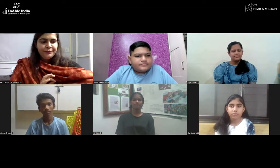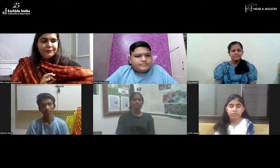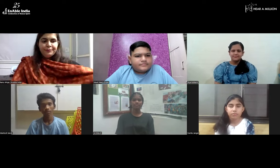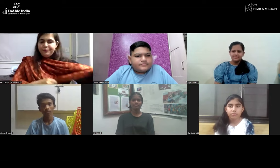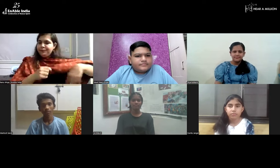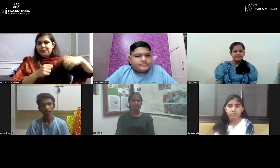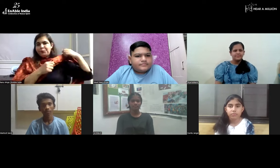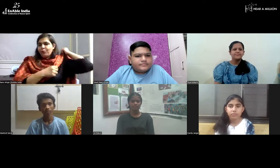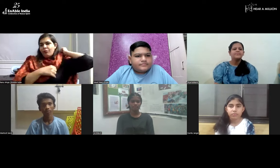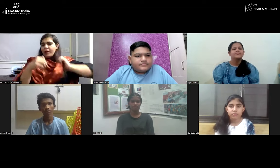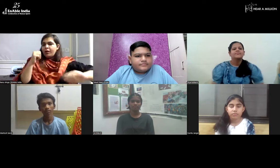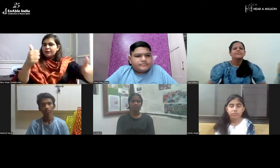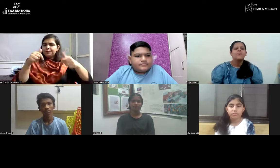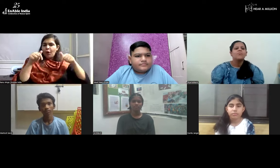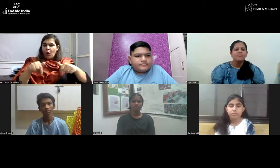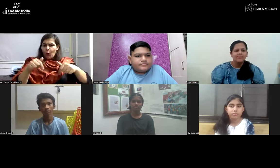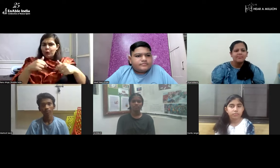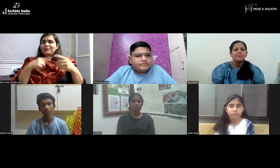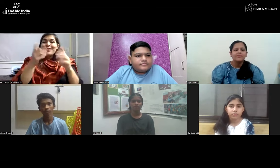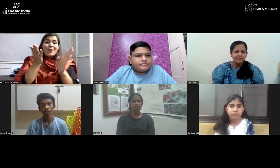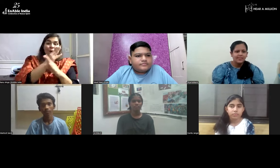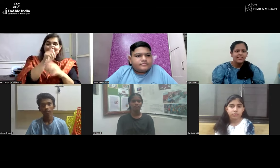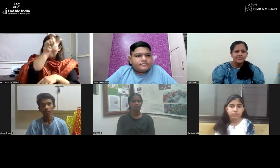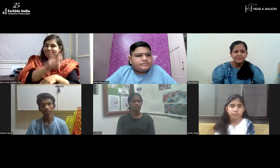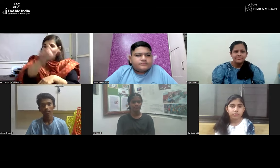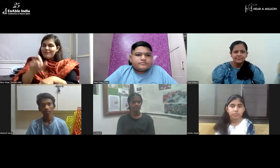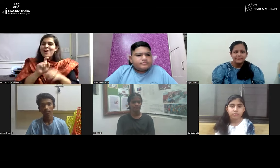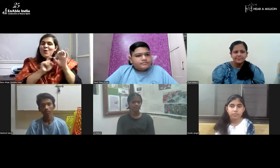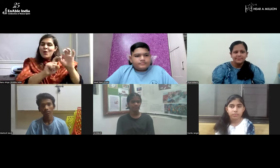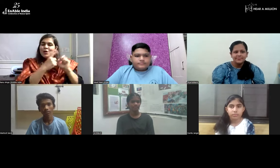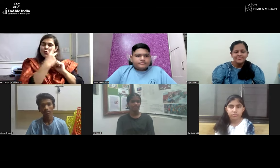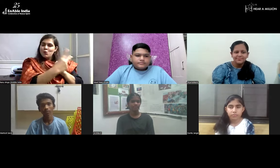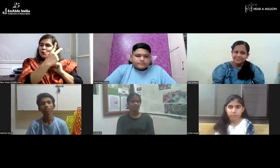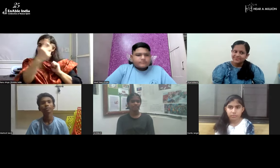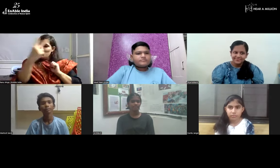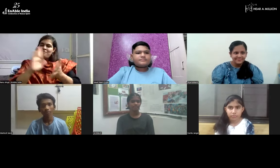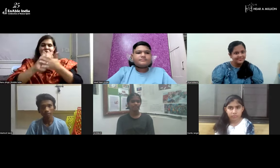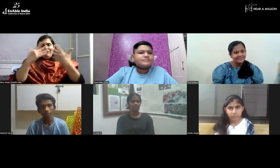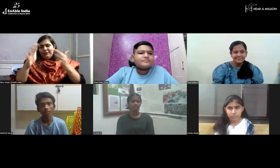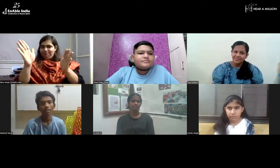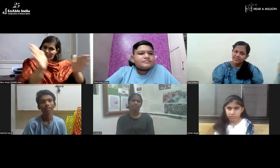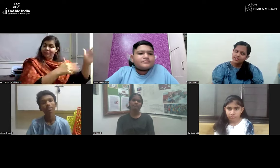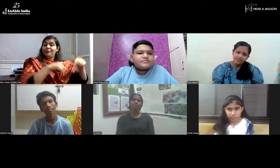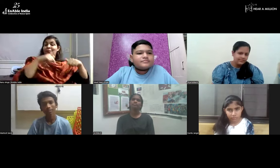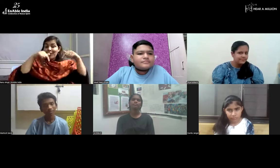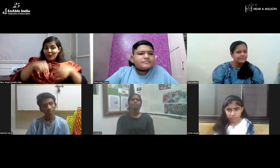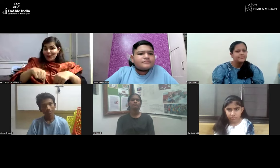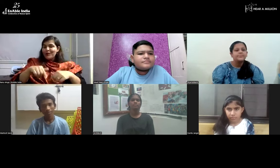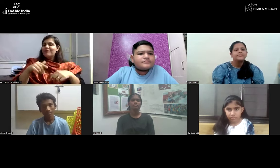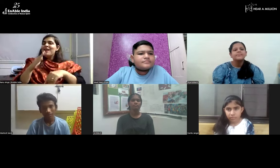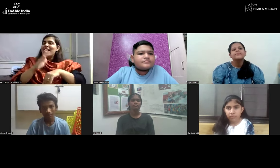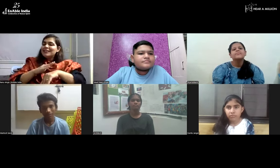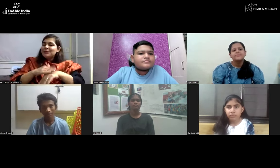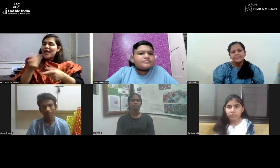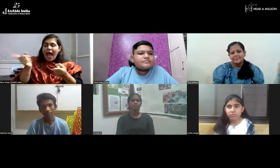I would want to learn about certain things, like how to set up something of my own, so that I would want to learn there. Okay,